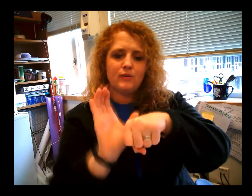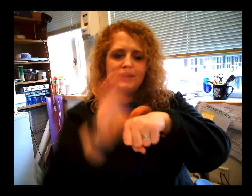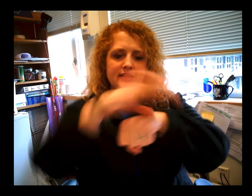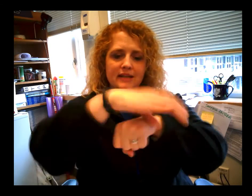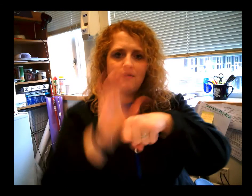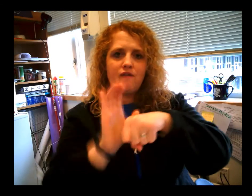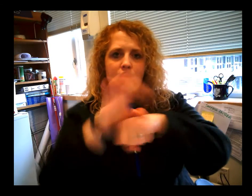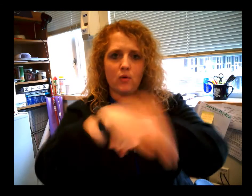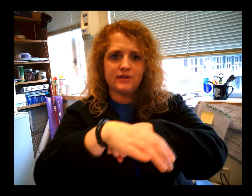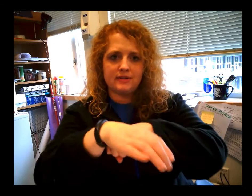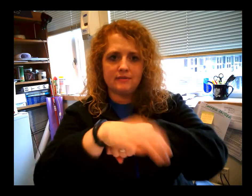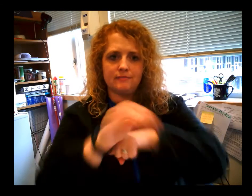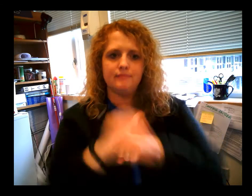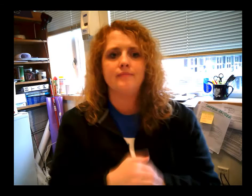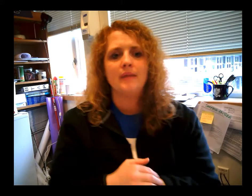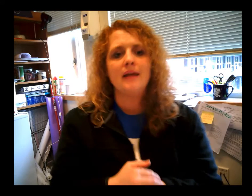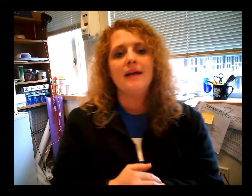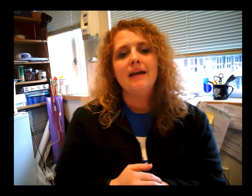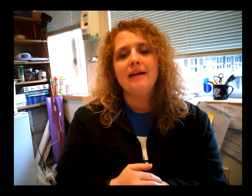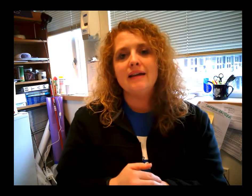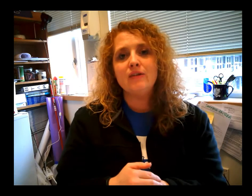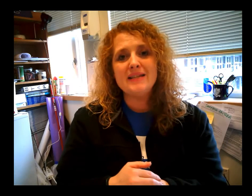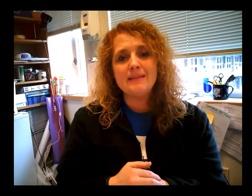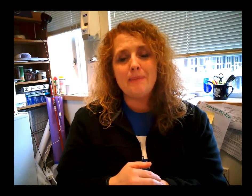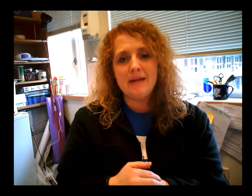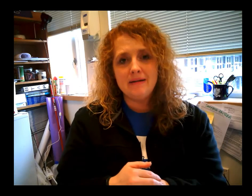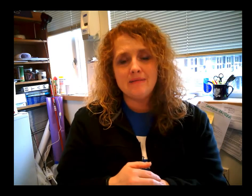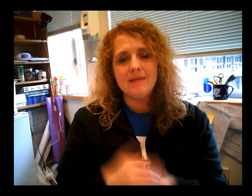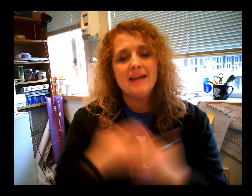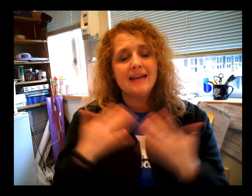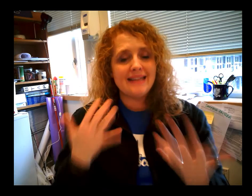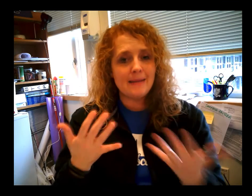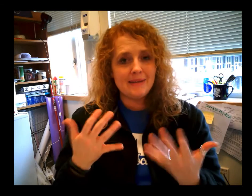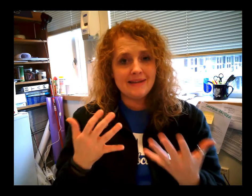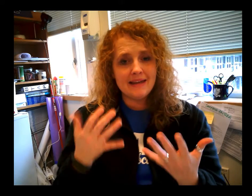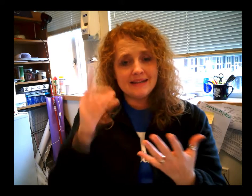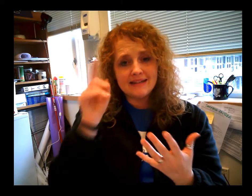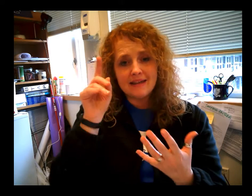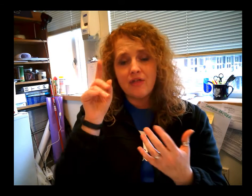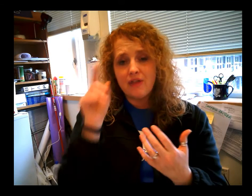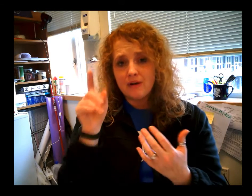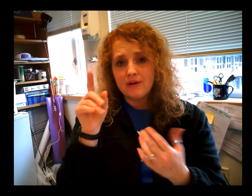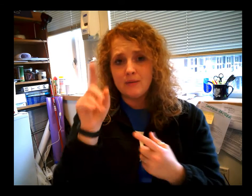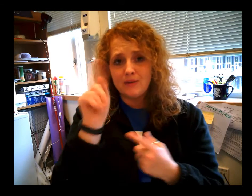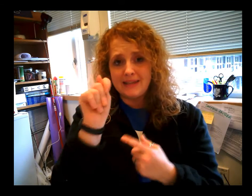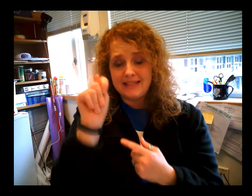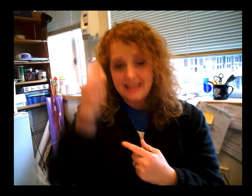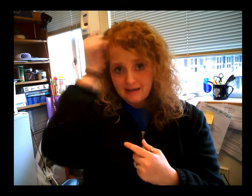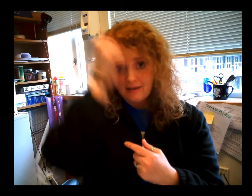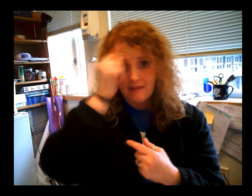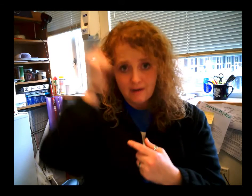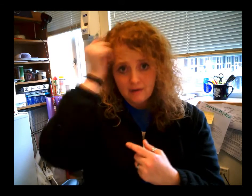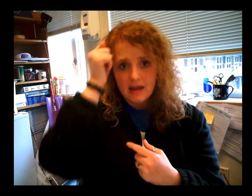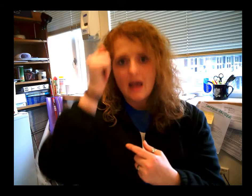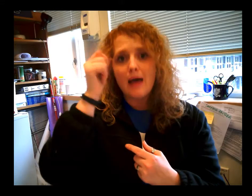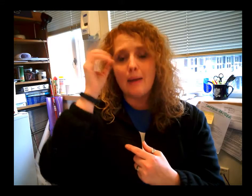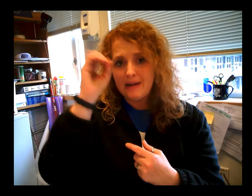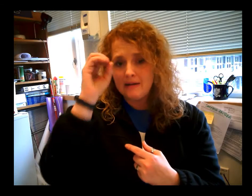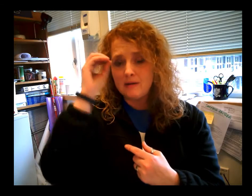a C, force. Next one is opinion. Same thing as theory with the T, theory. Opinion was